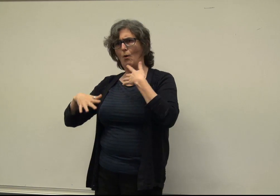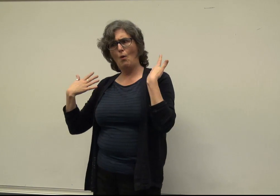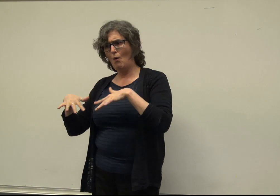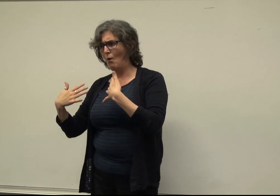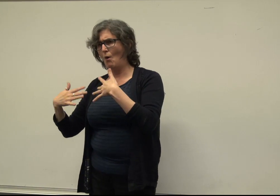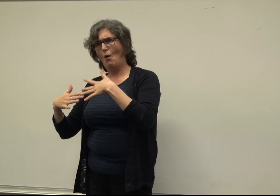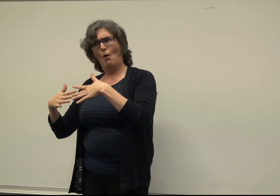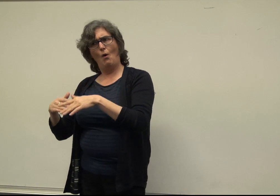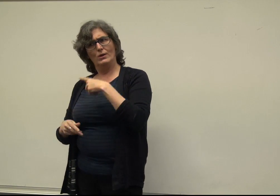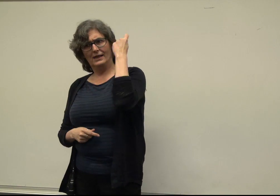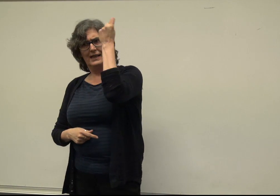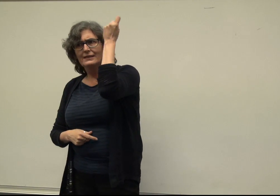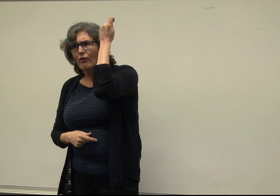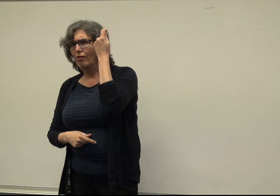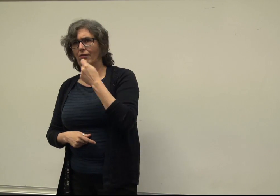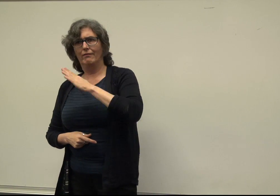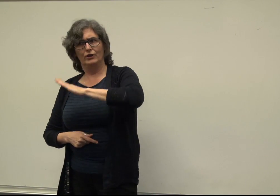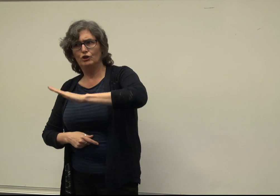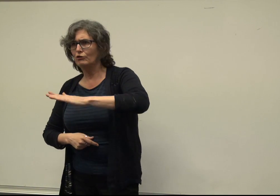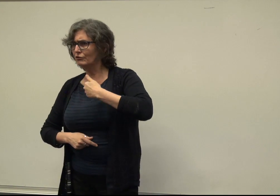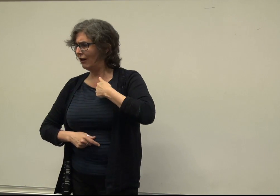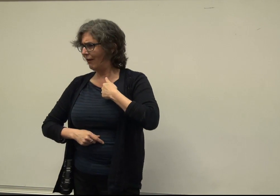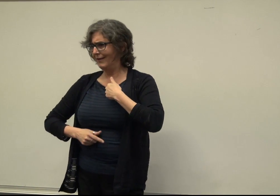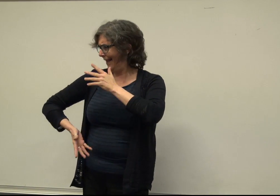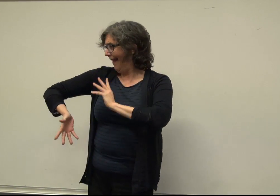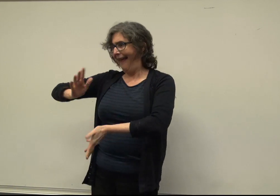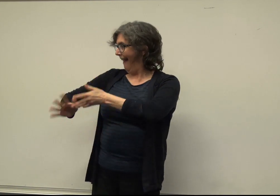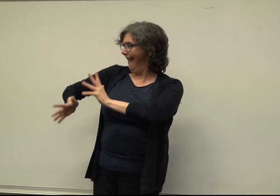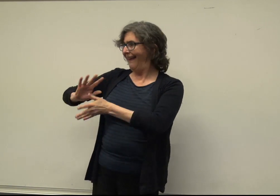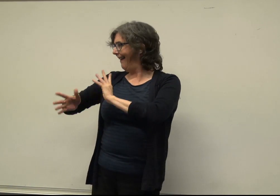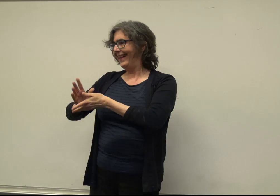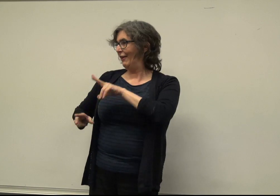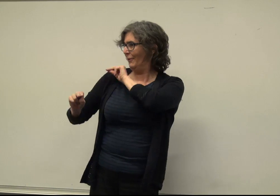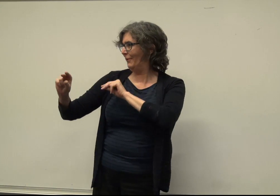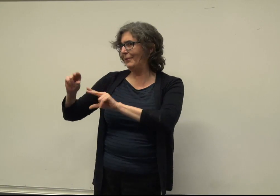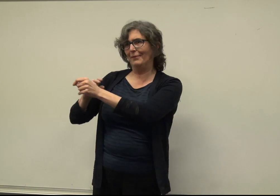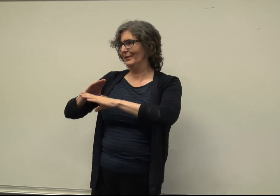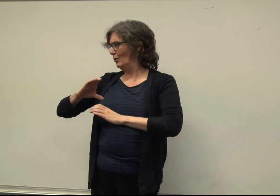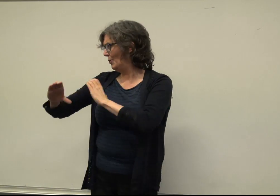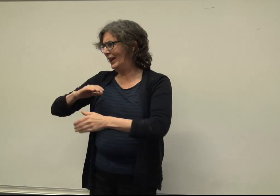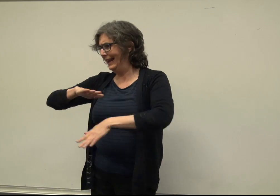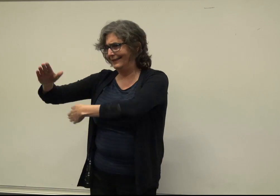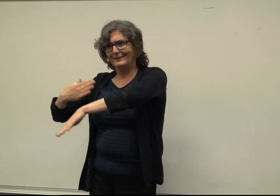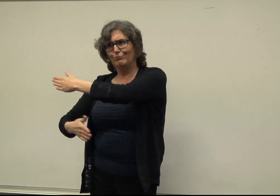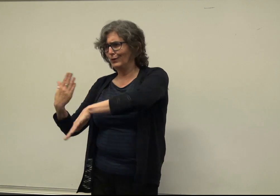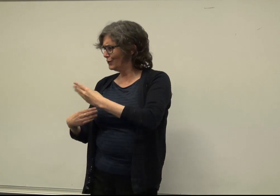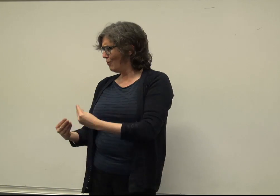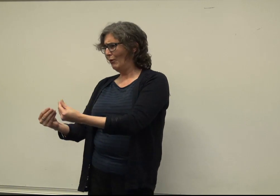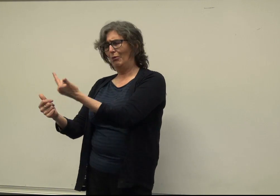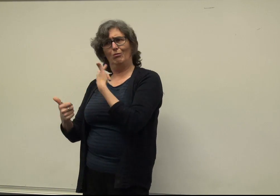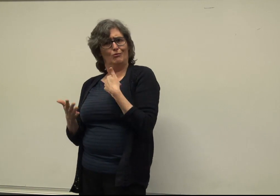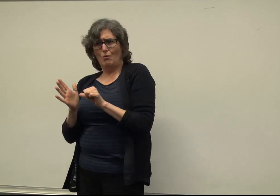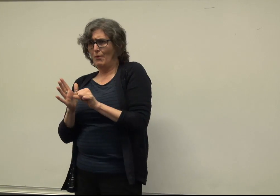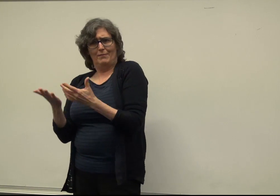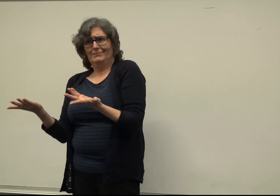children really communicate with one another in a very smooth way. And that means